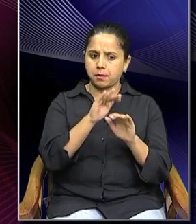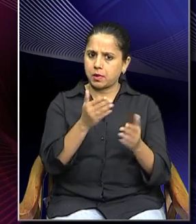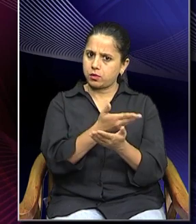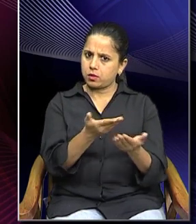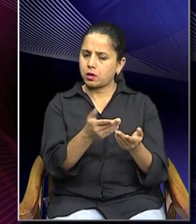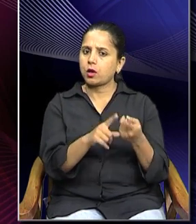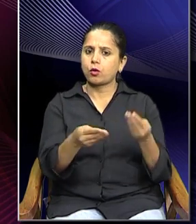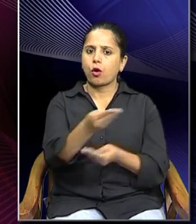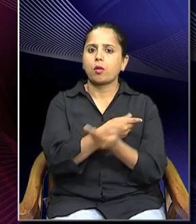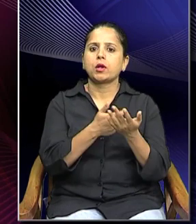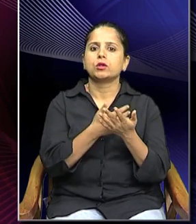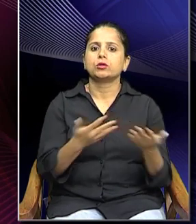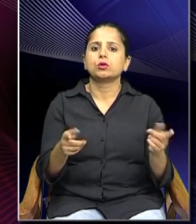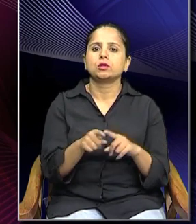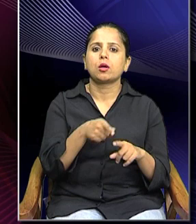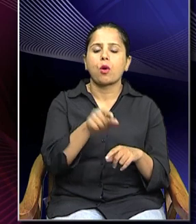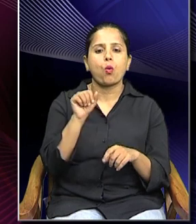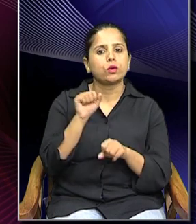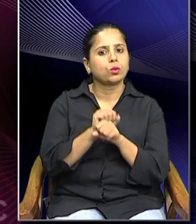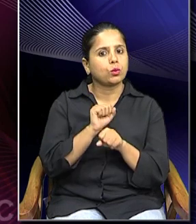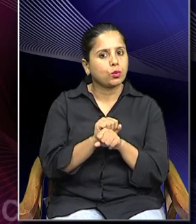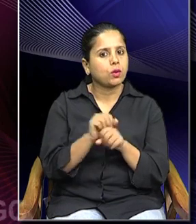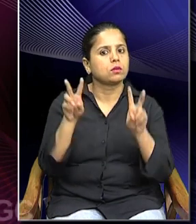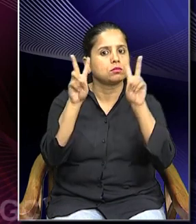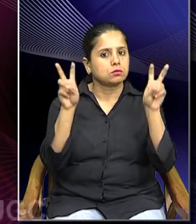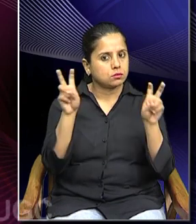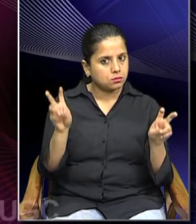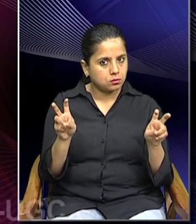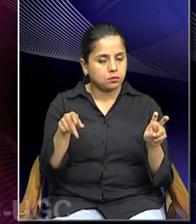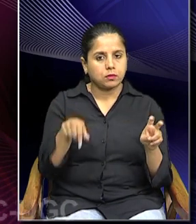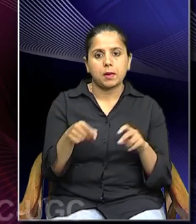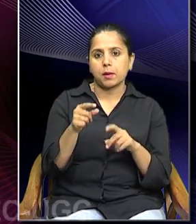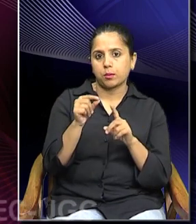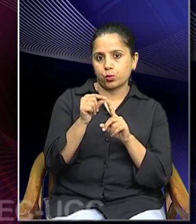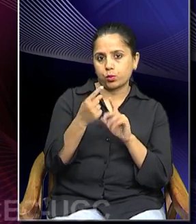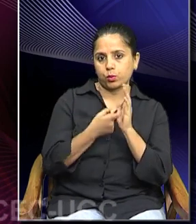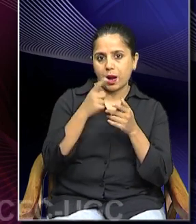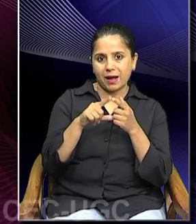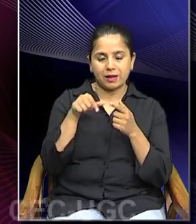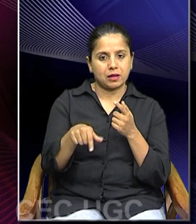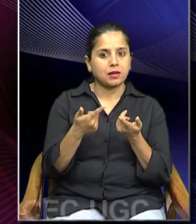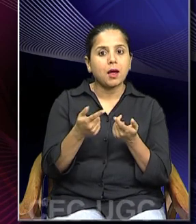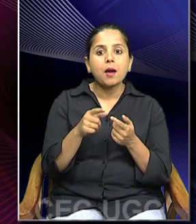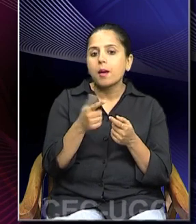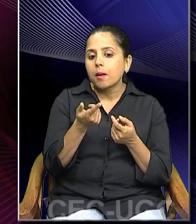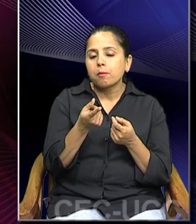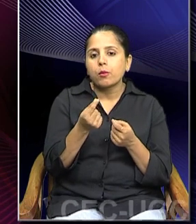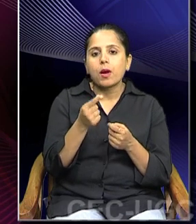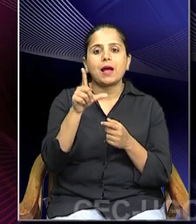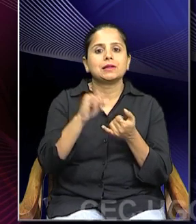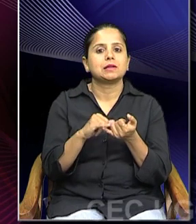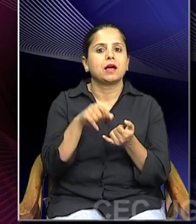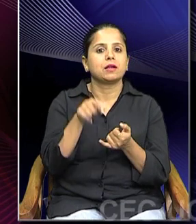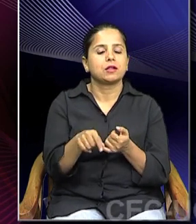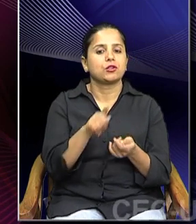as economic resources in her work titled Prizing the Priceless Child, the Changing